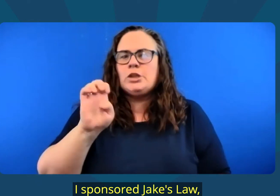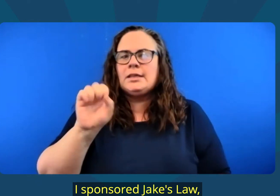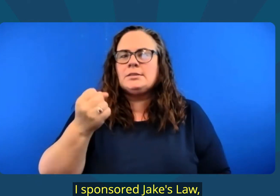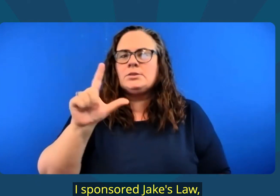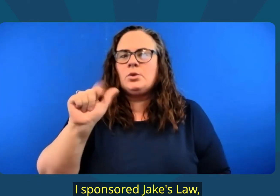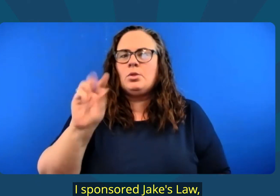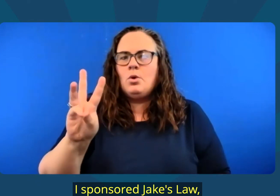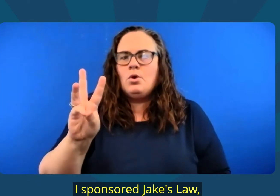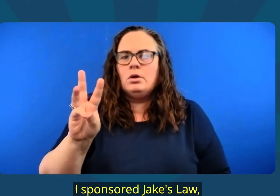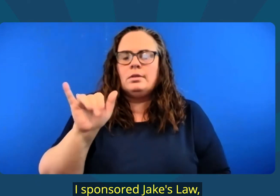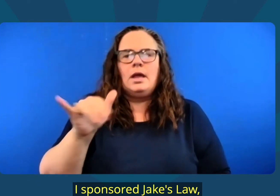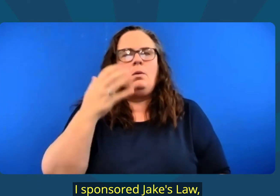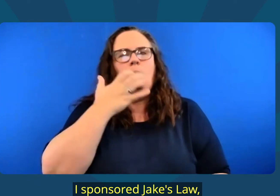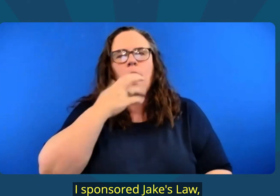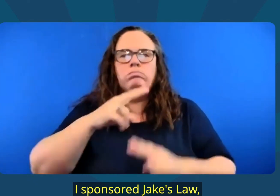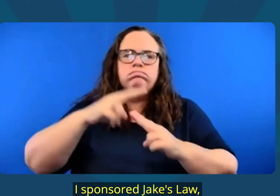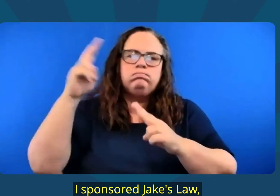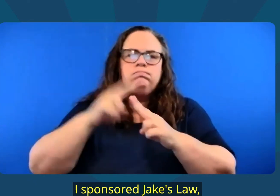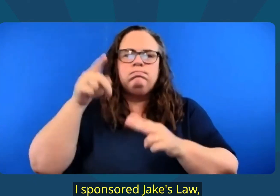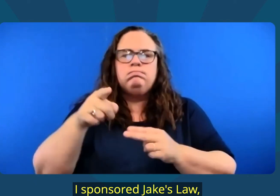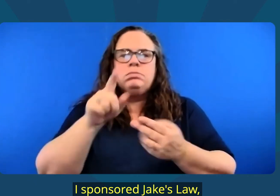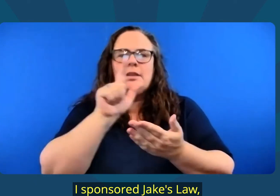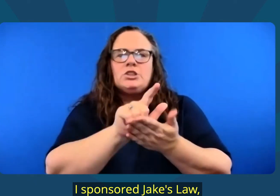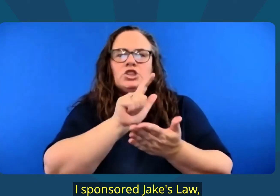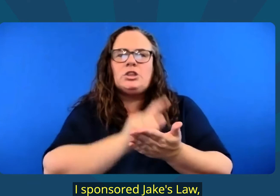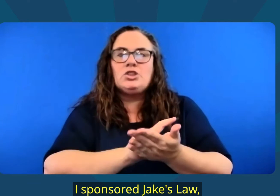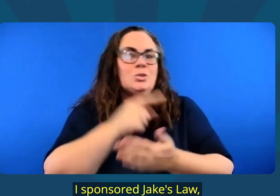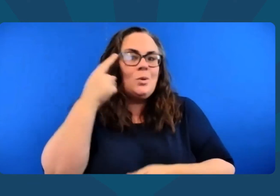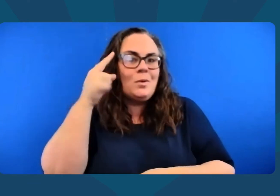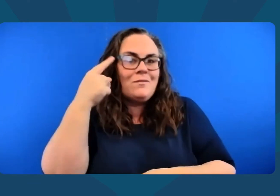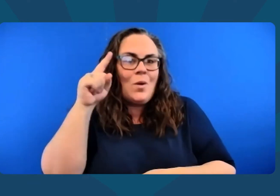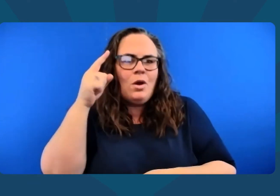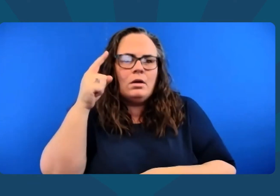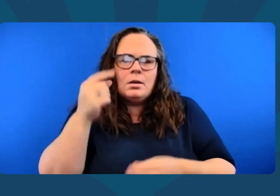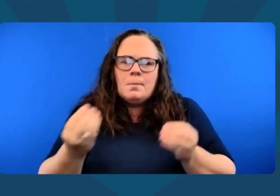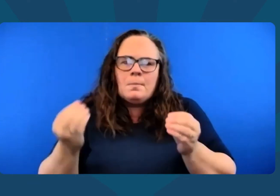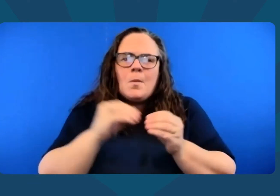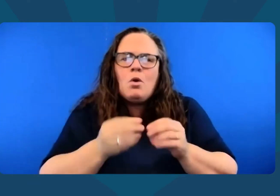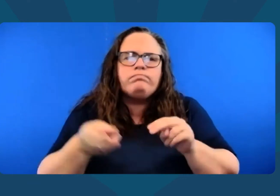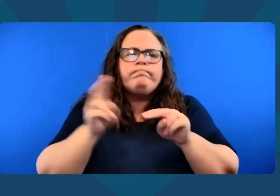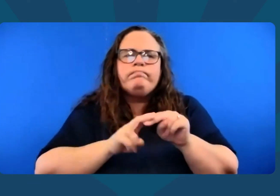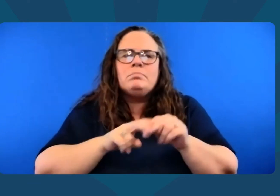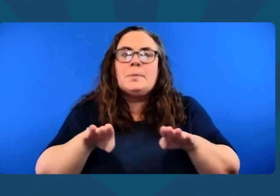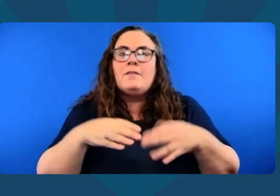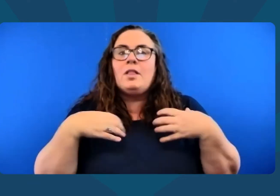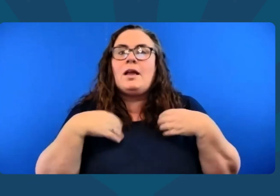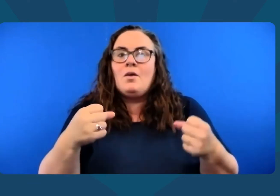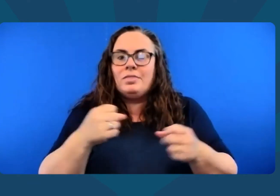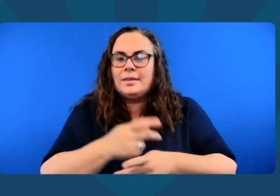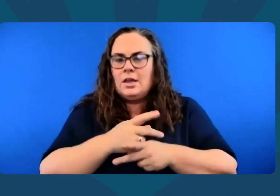I sponsored Jake's Law, groundbreaking legislation expanding access to behavioral health